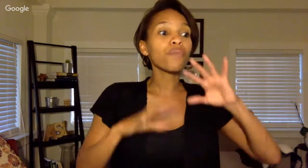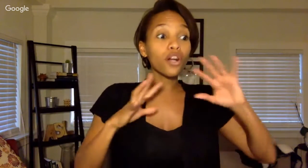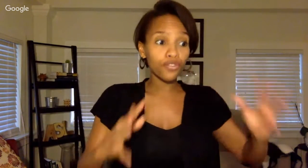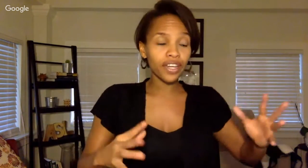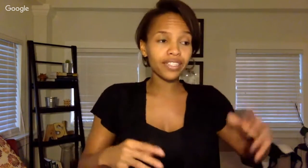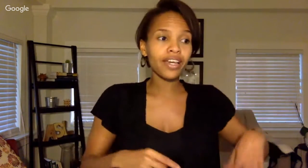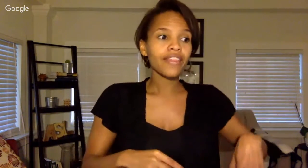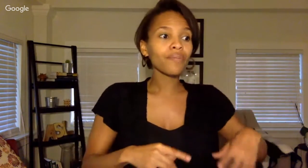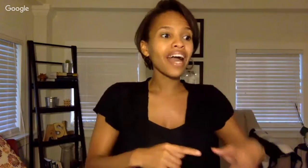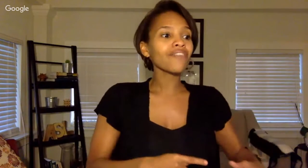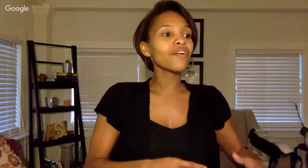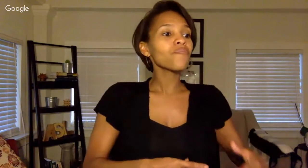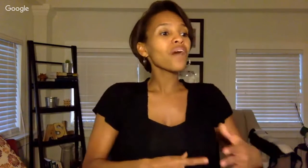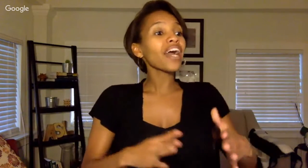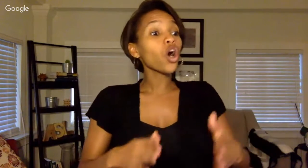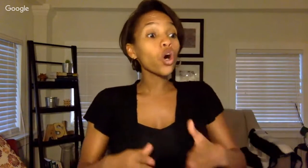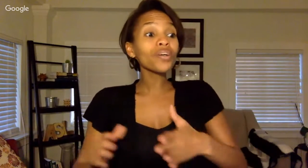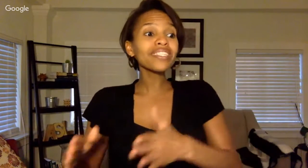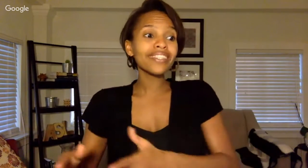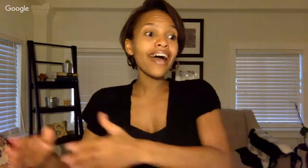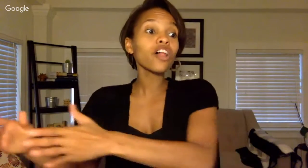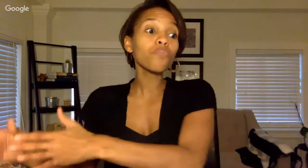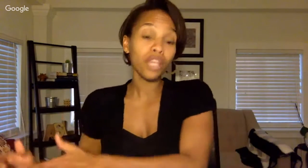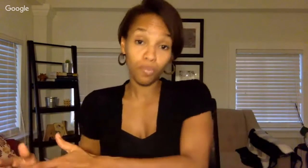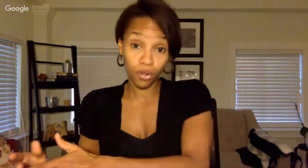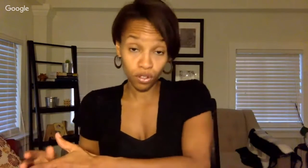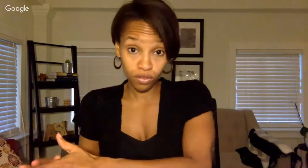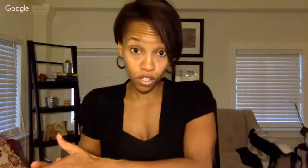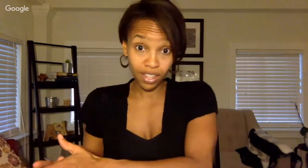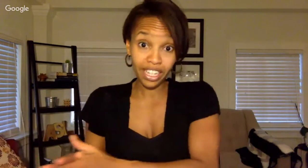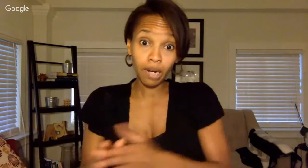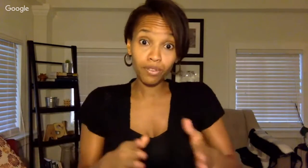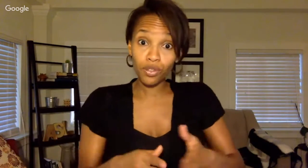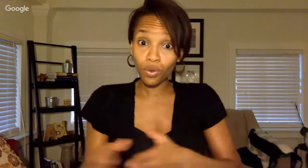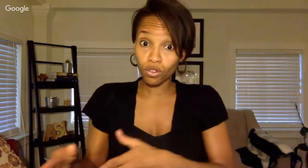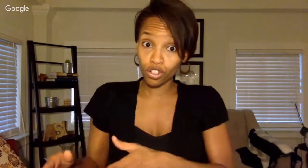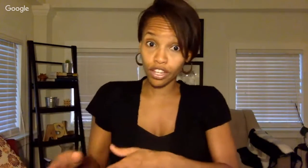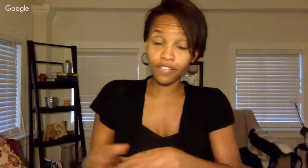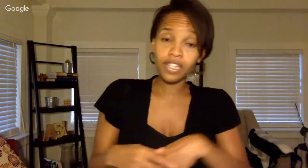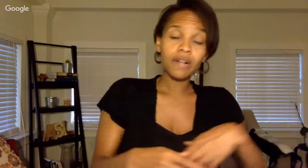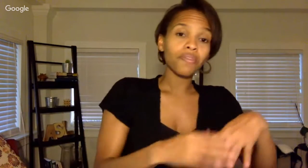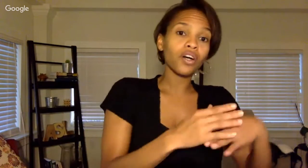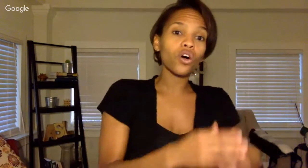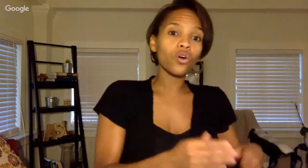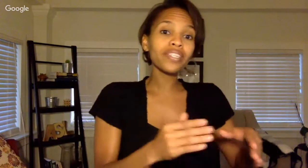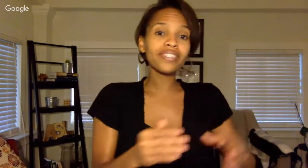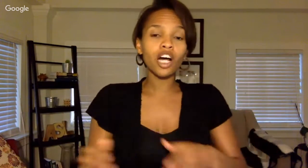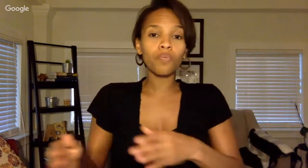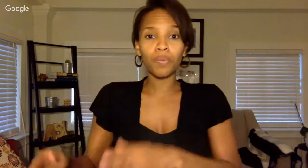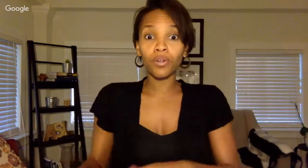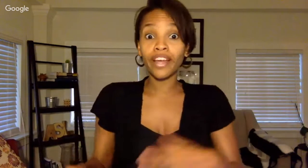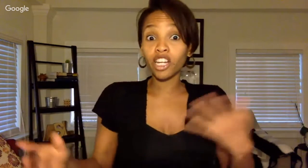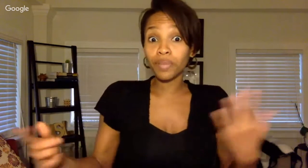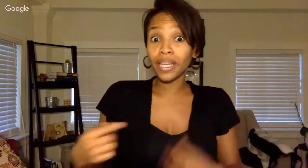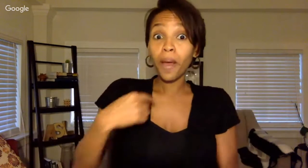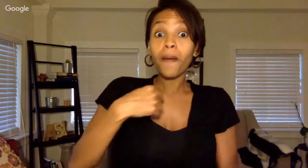perfect. Then we have, I always tell people, to lead up to the role shift, I always tell people that could be